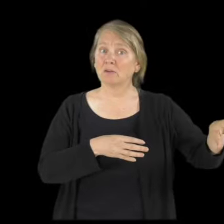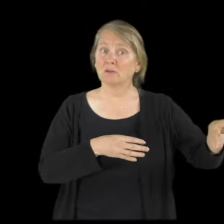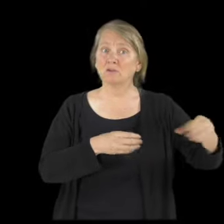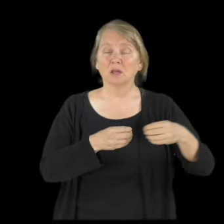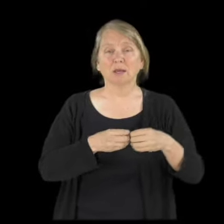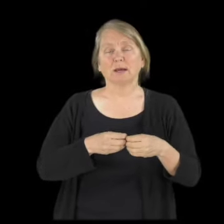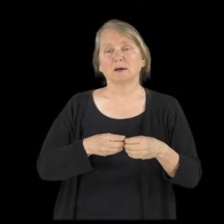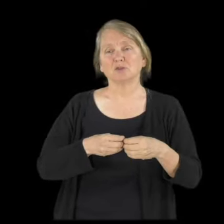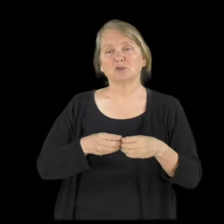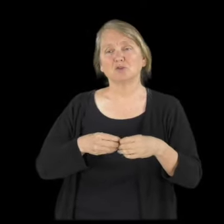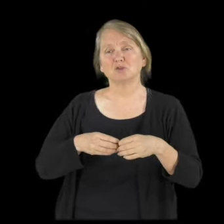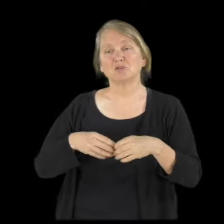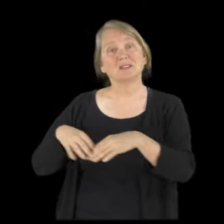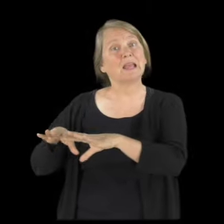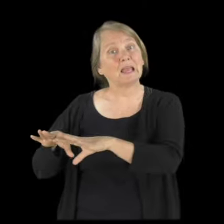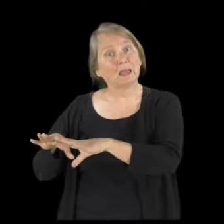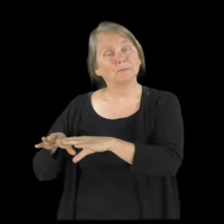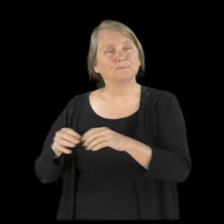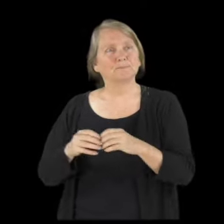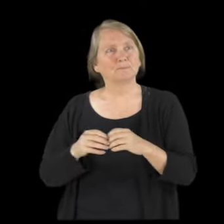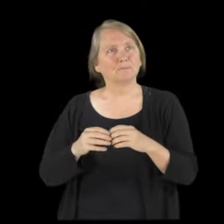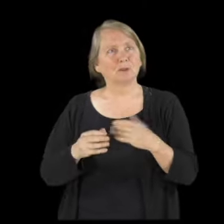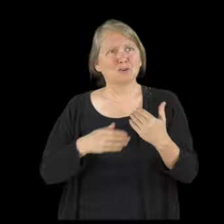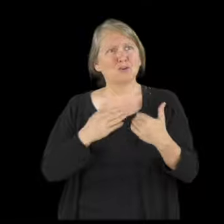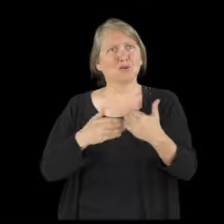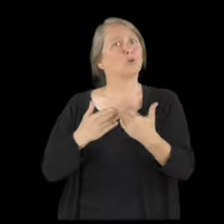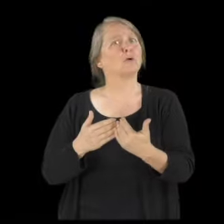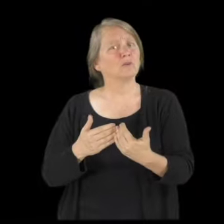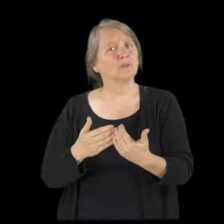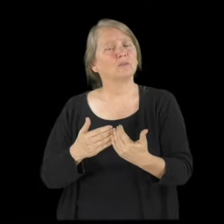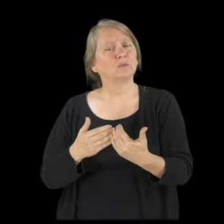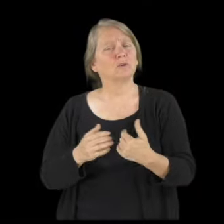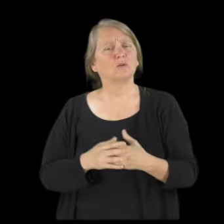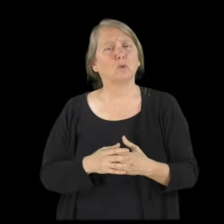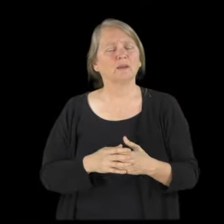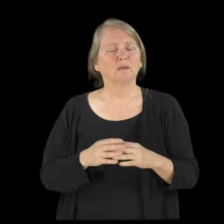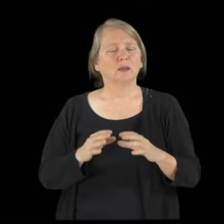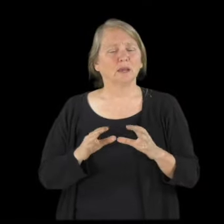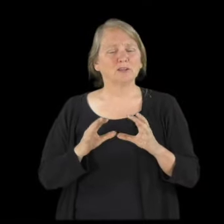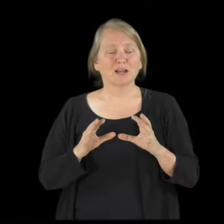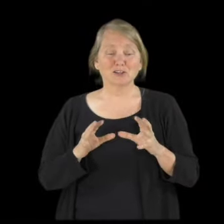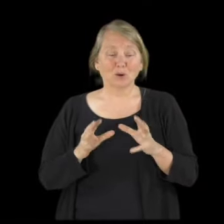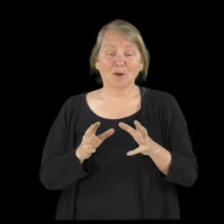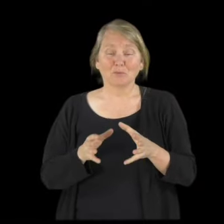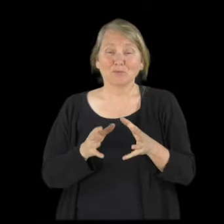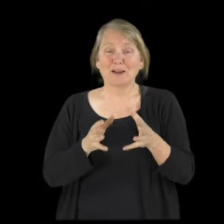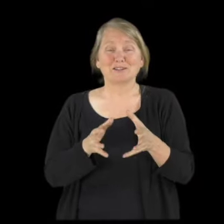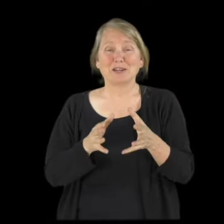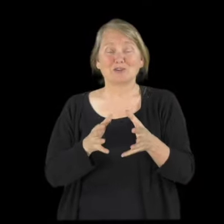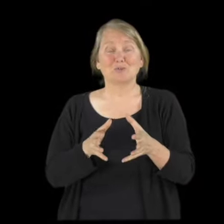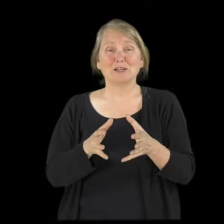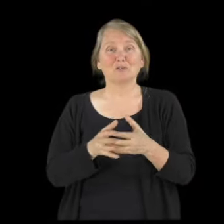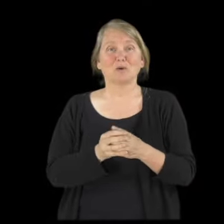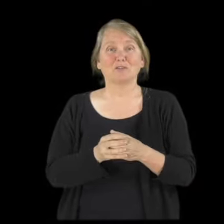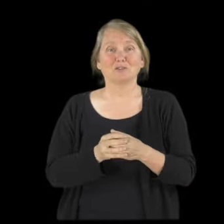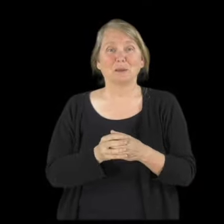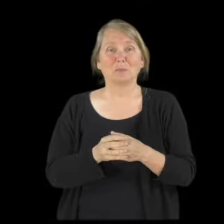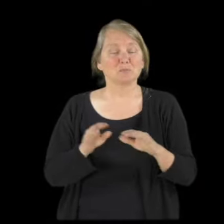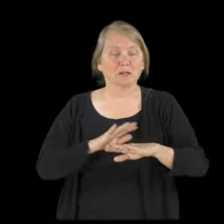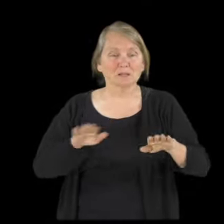standards, to show students thinking, to show the growth that the student underwent. It's actually quite fascinating to read these process papers, but it's